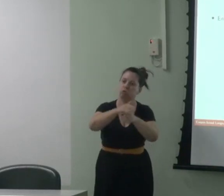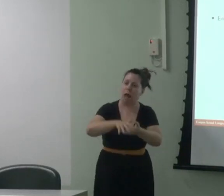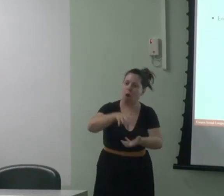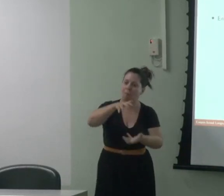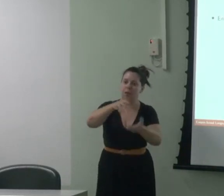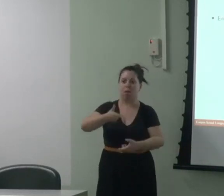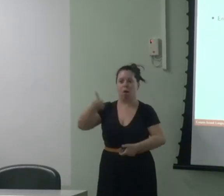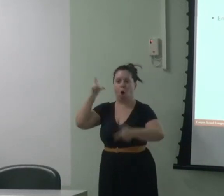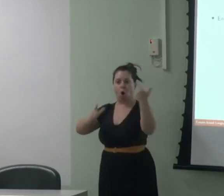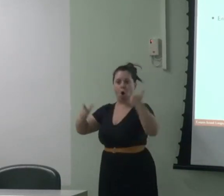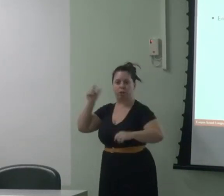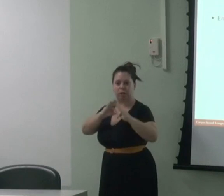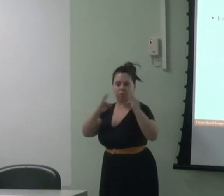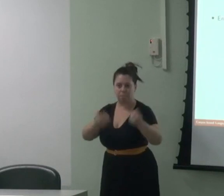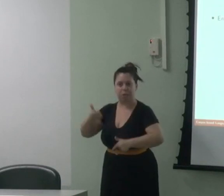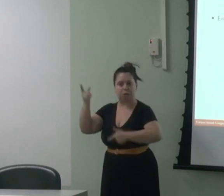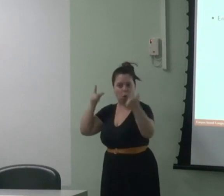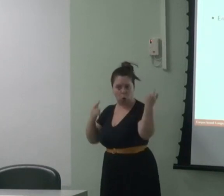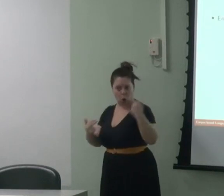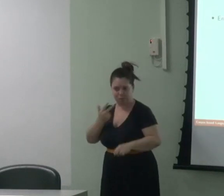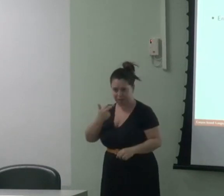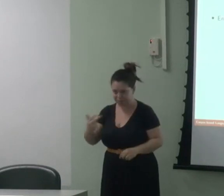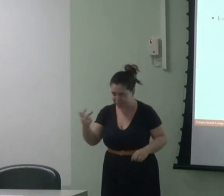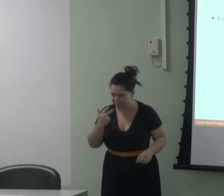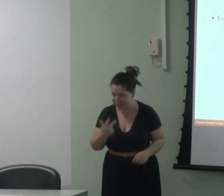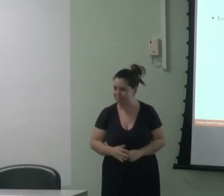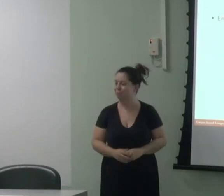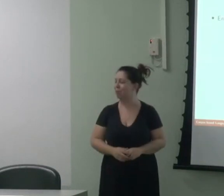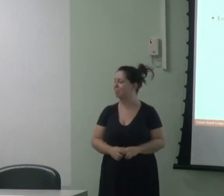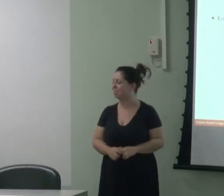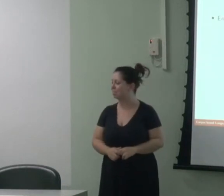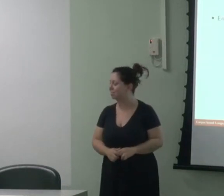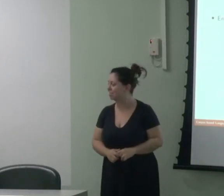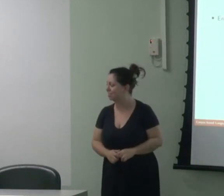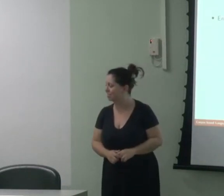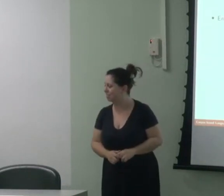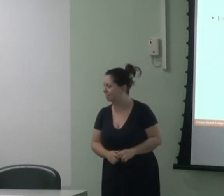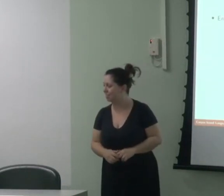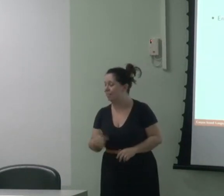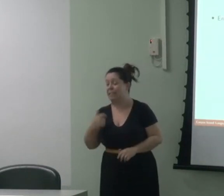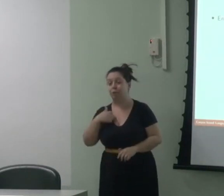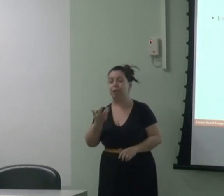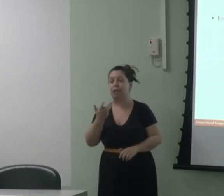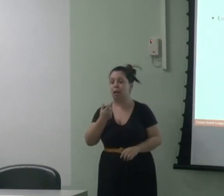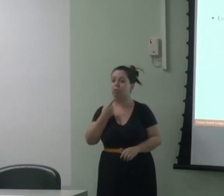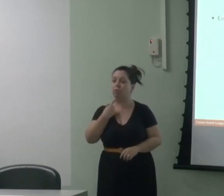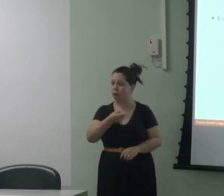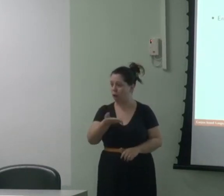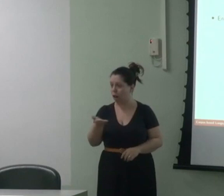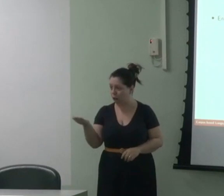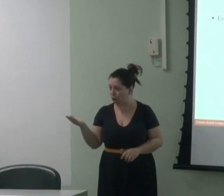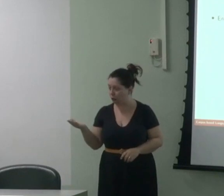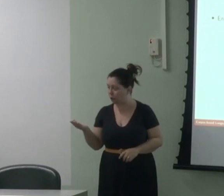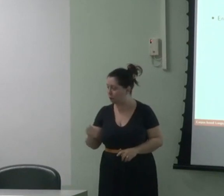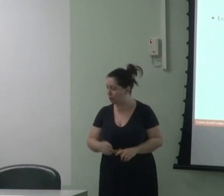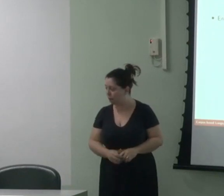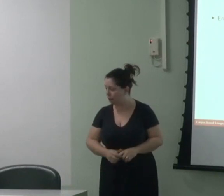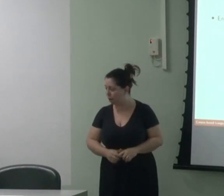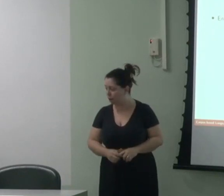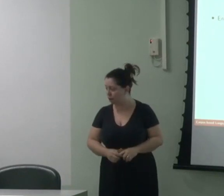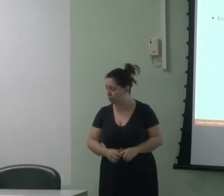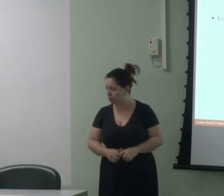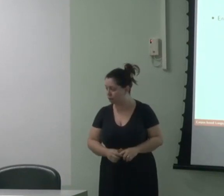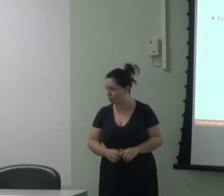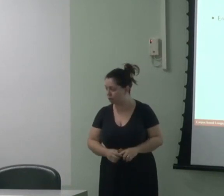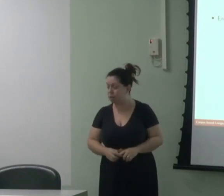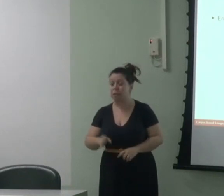the extensions, that could be a talk by itself, but I just wanted to mention that people wanted to annotate